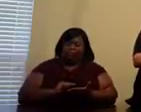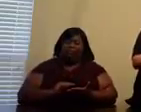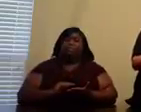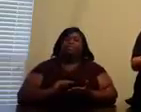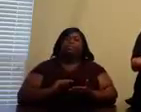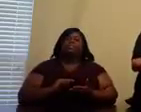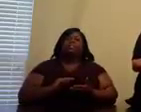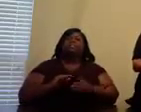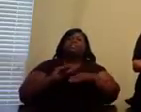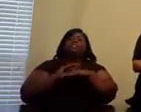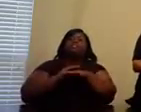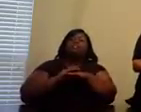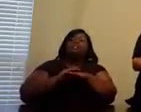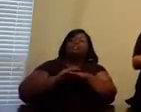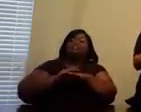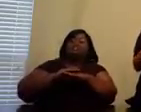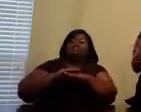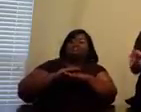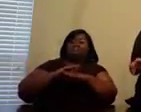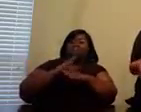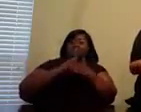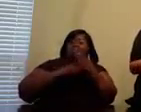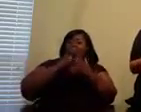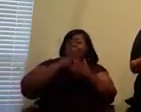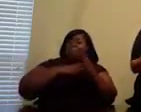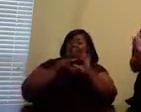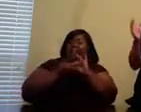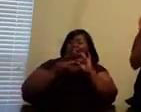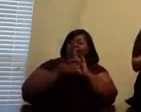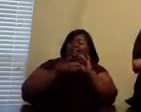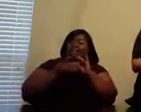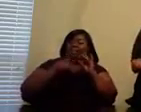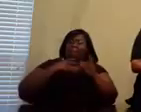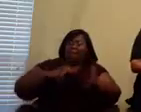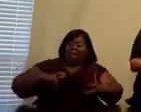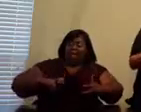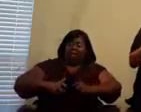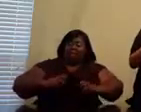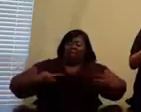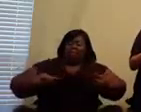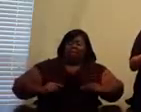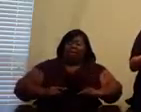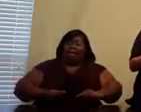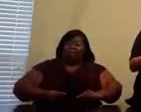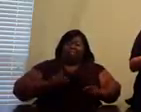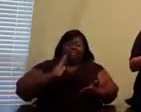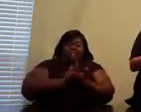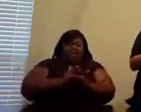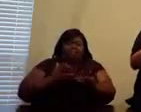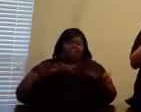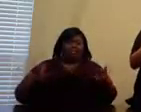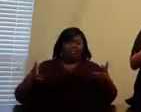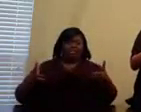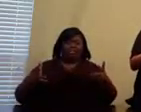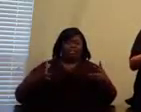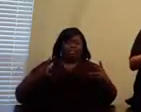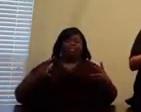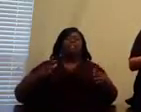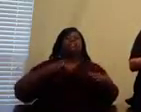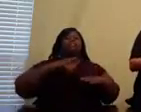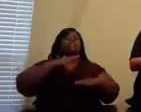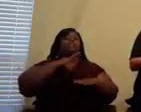it has completely taken away their cramps. Some people, it says that they have reduced their cramps. Personal, my